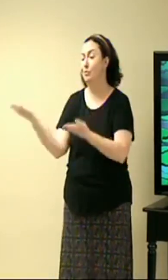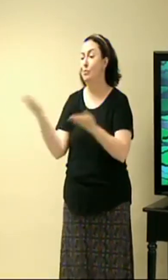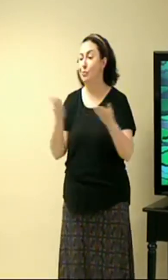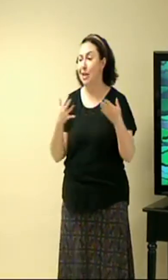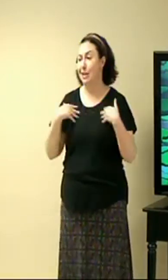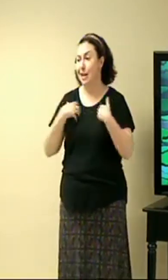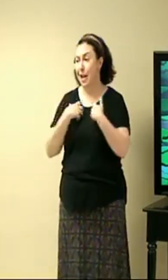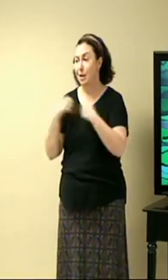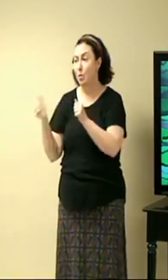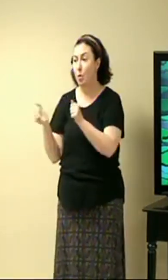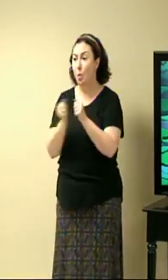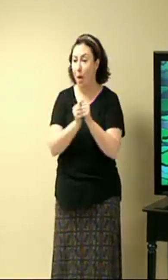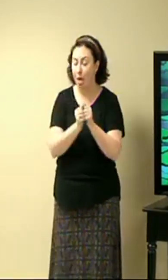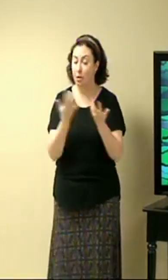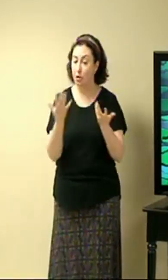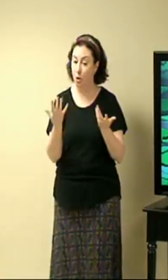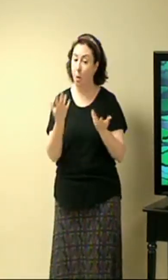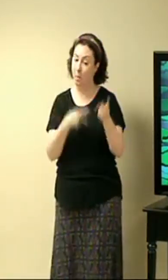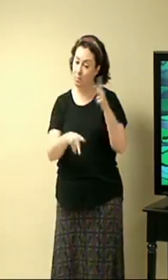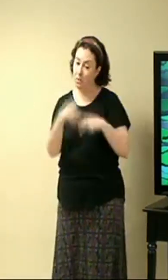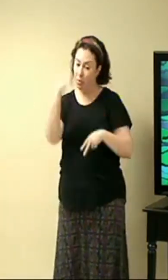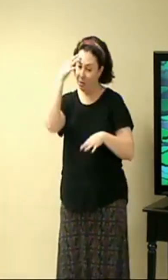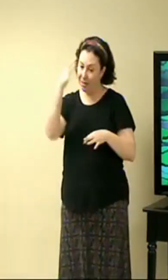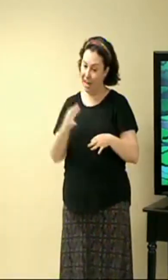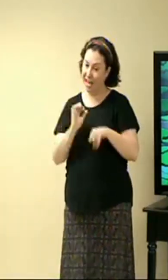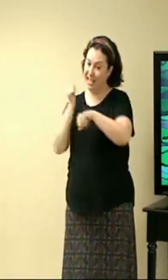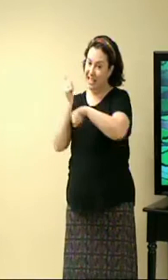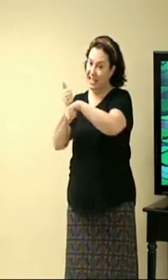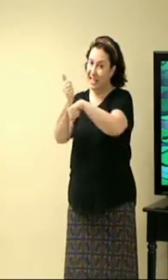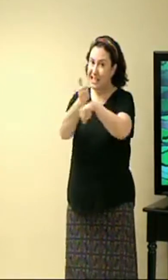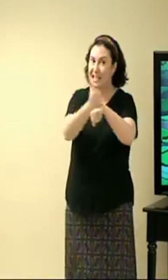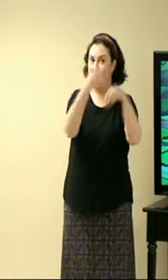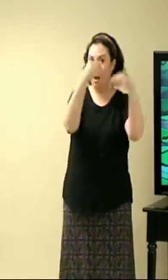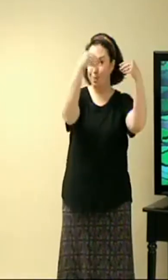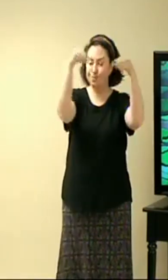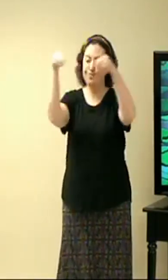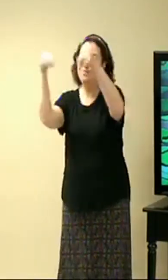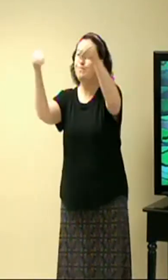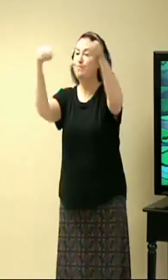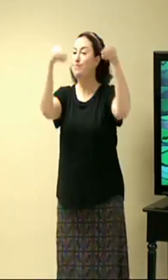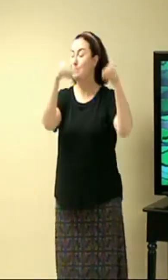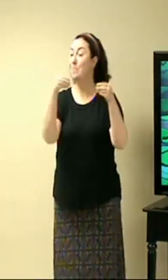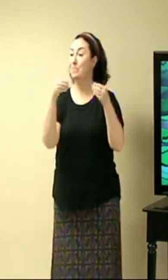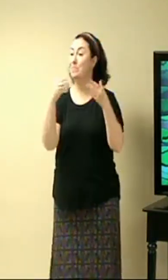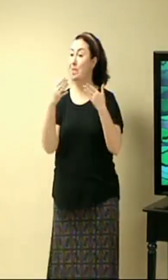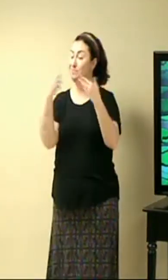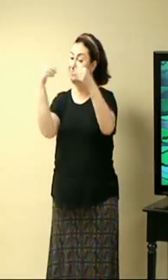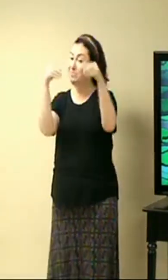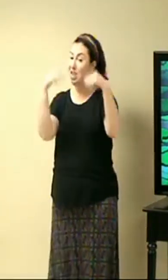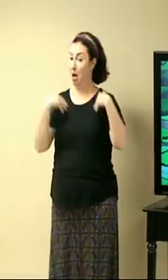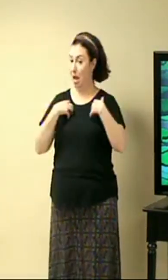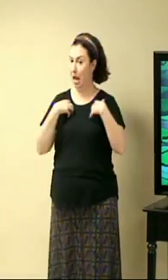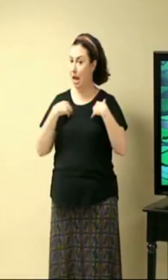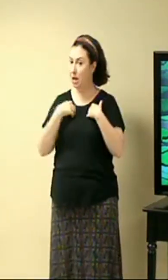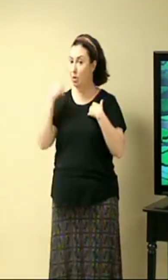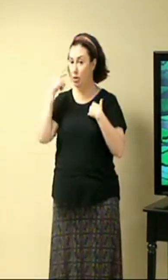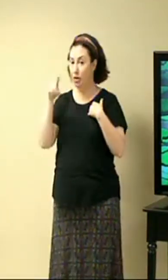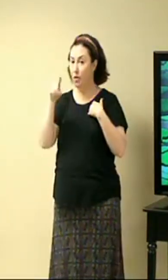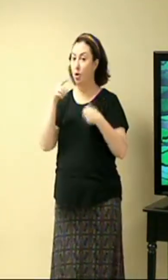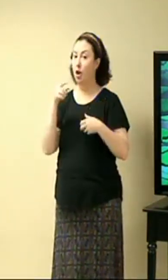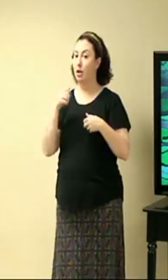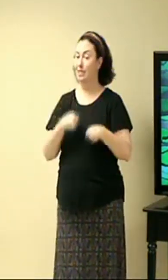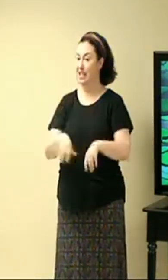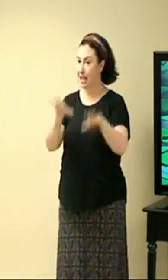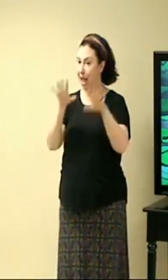And so what people thought is, we'll set up shop in the temple and we will sell animals for people to sacrifice. The problem is these animals